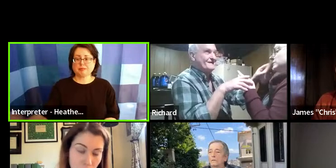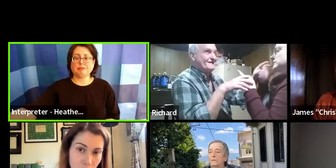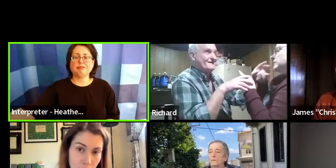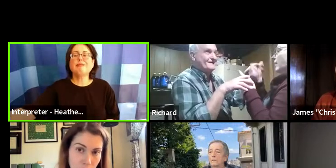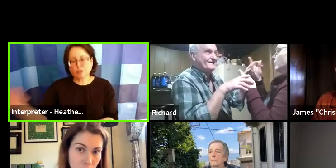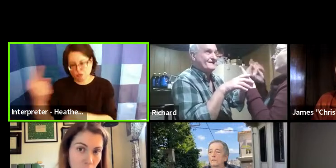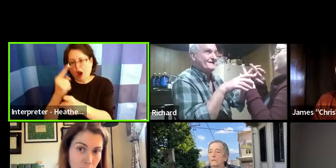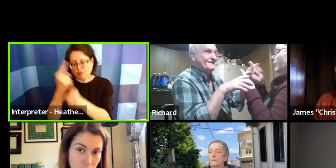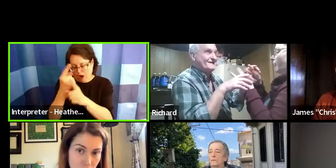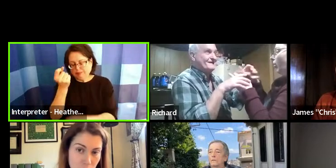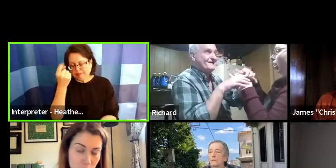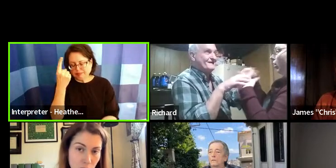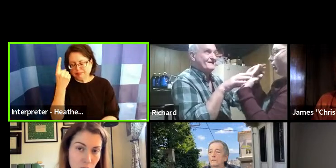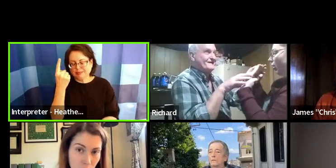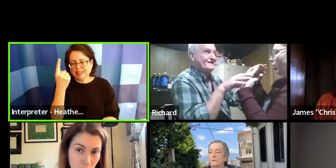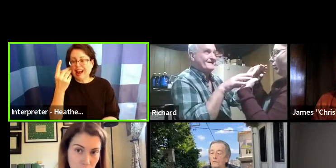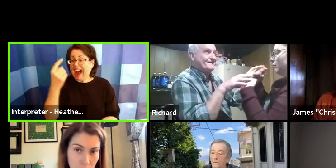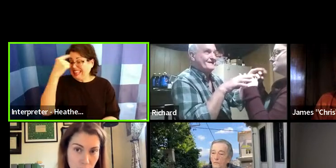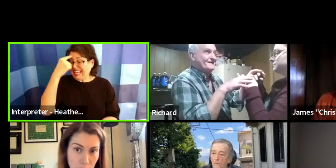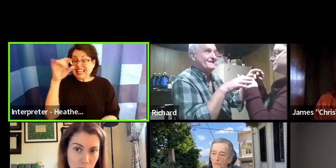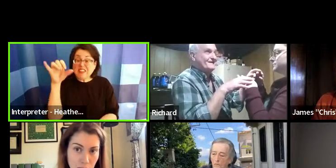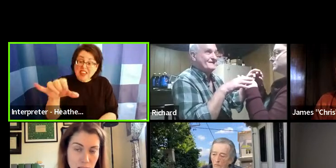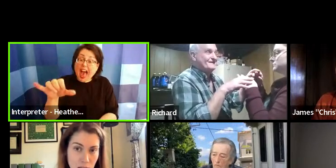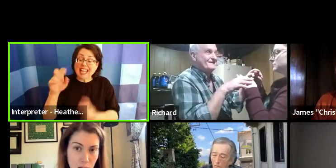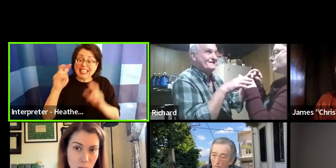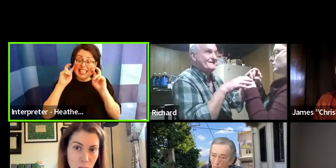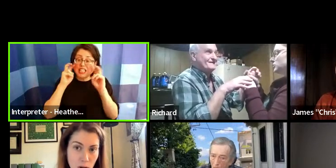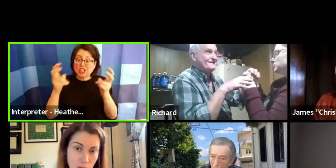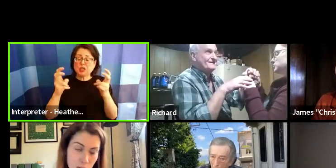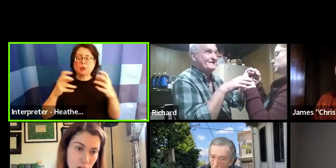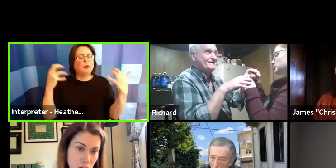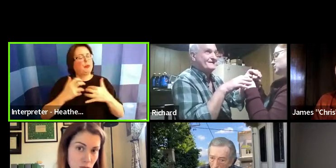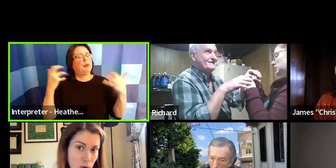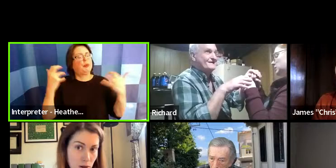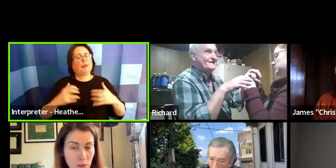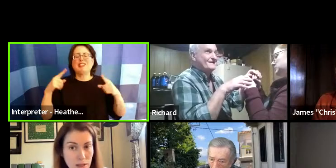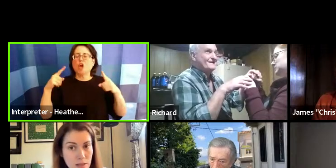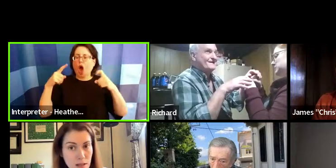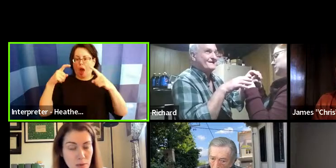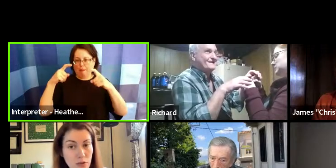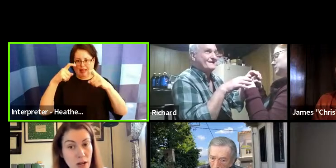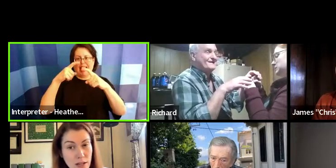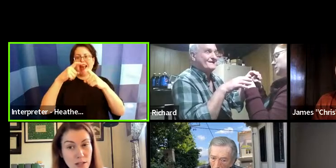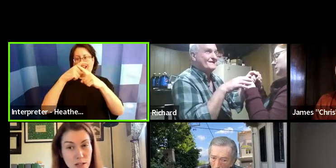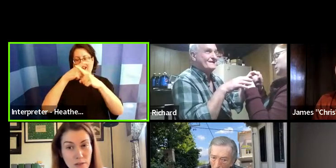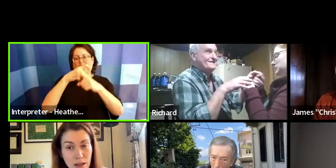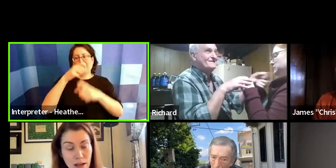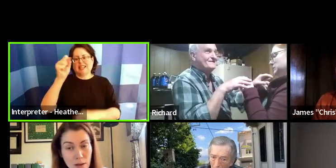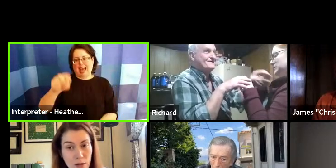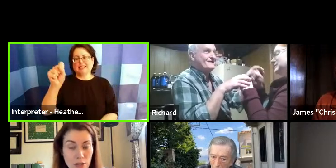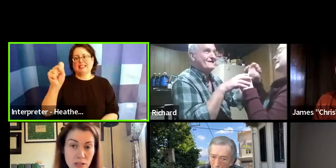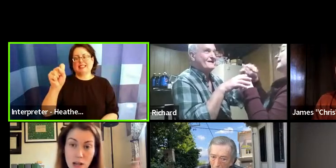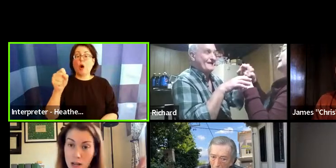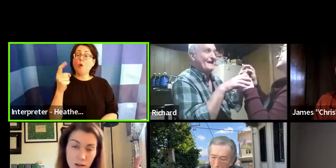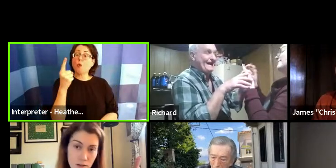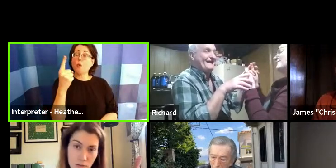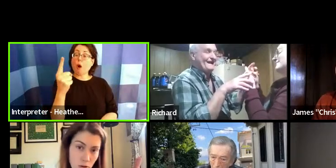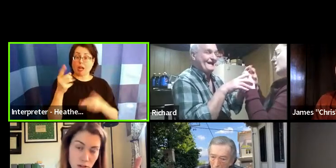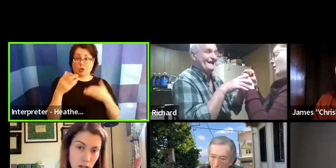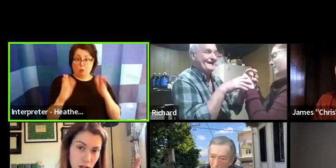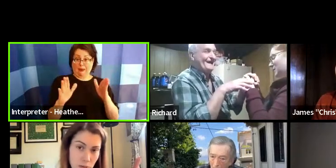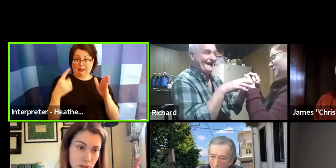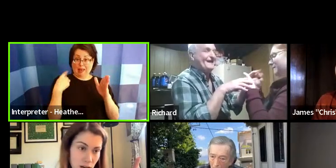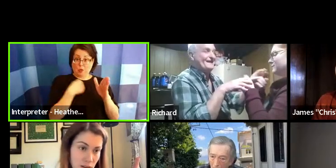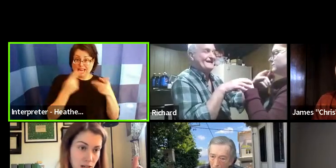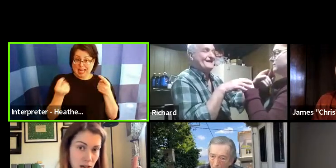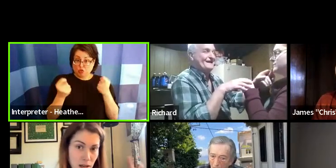Right. And I think all of these issues are incredibly complex. One of the ways that we've tried to solve that, which is not, of